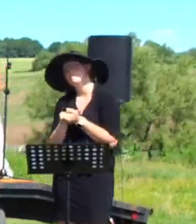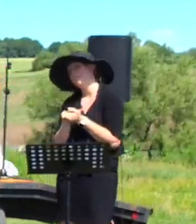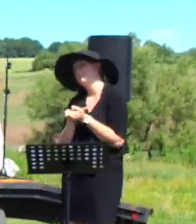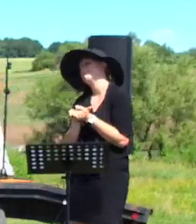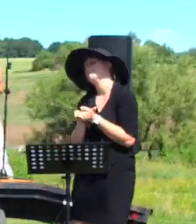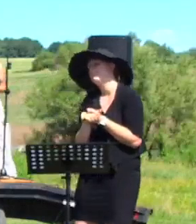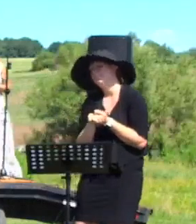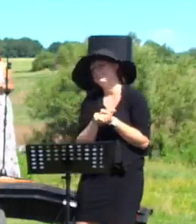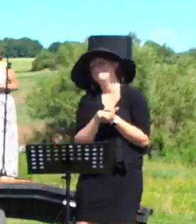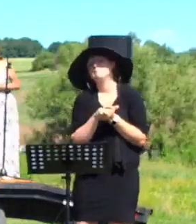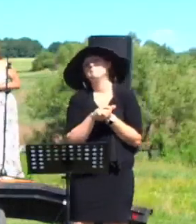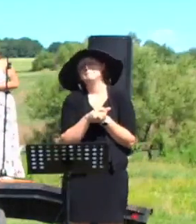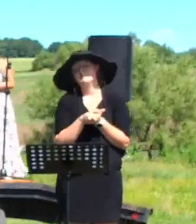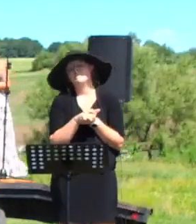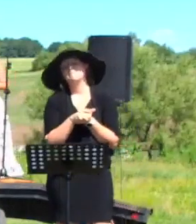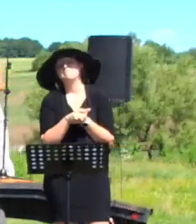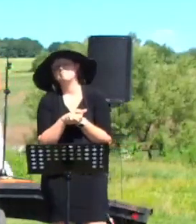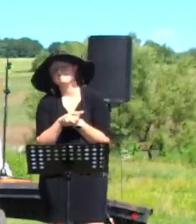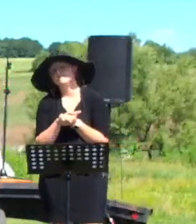again.